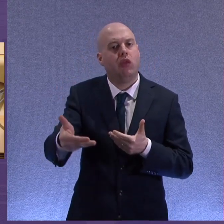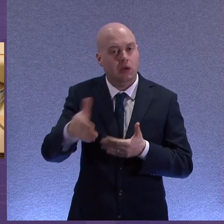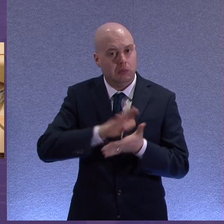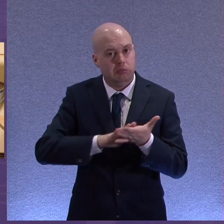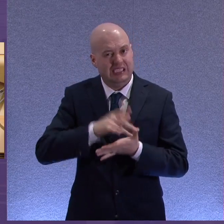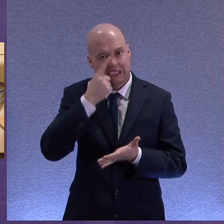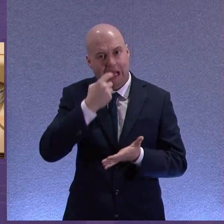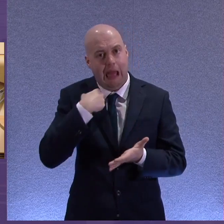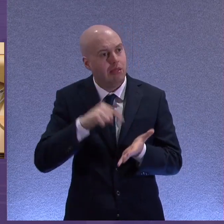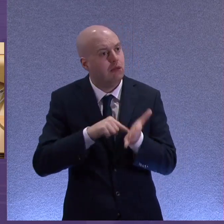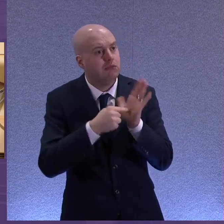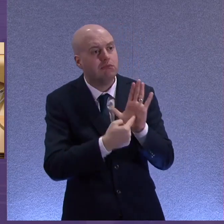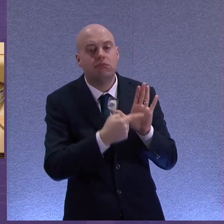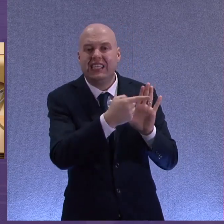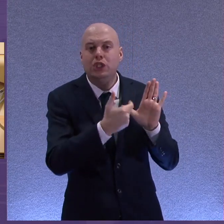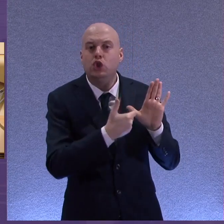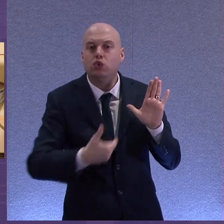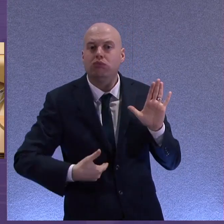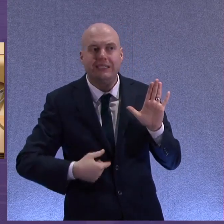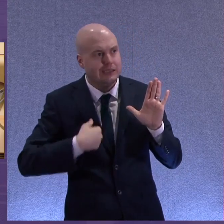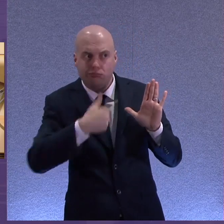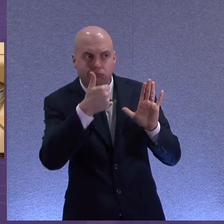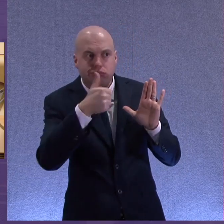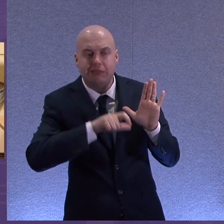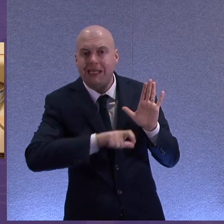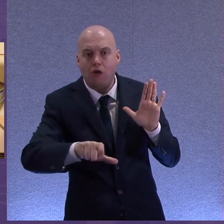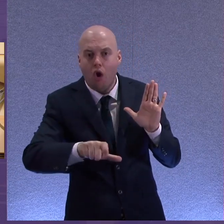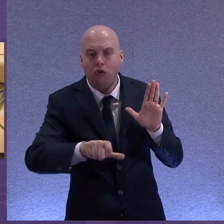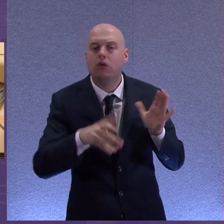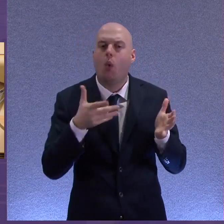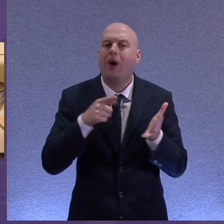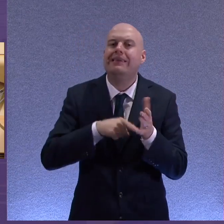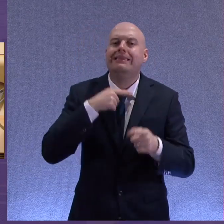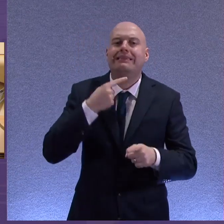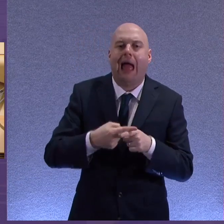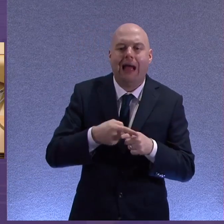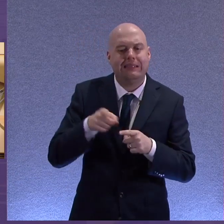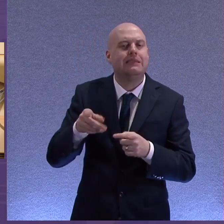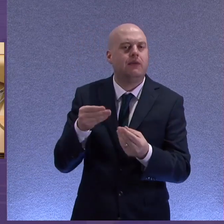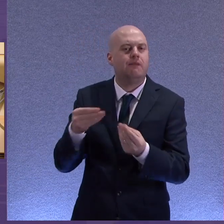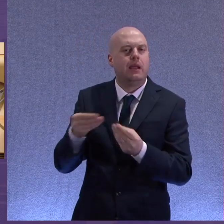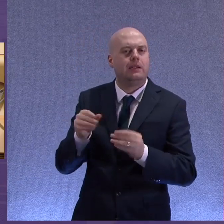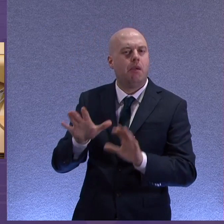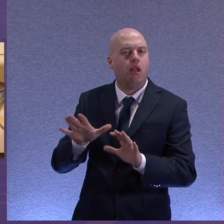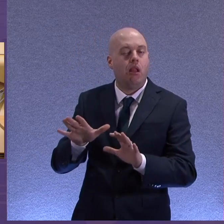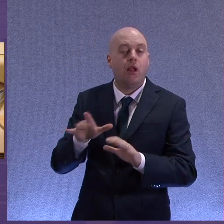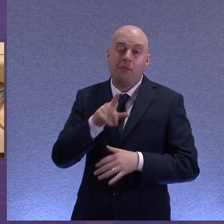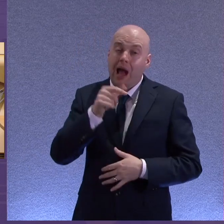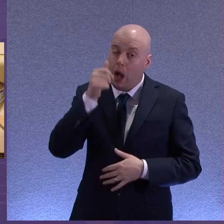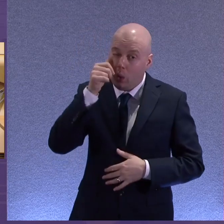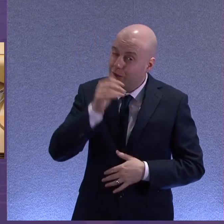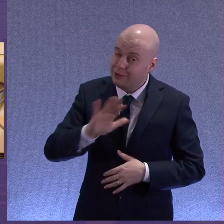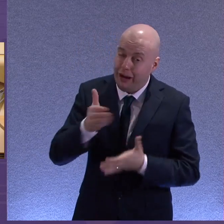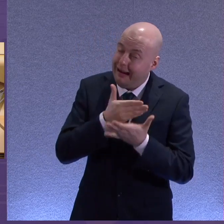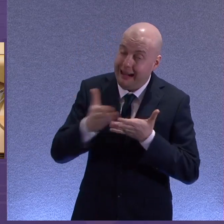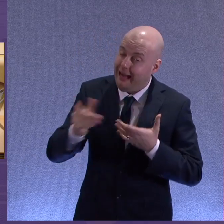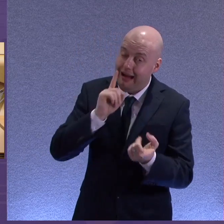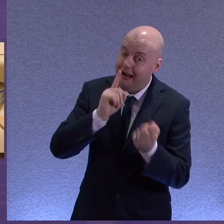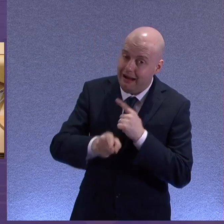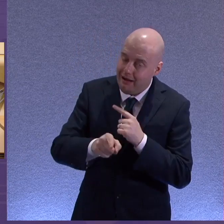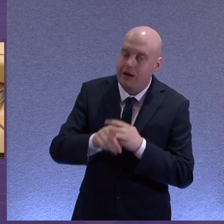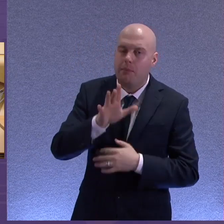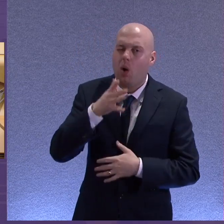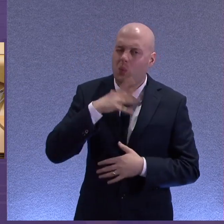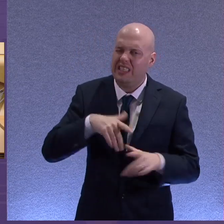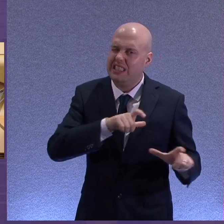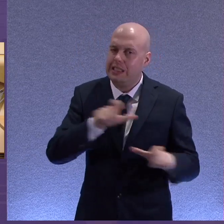their tax disc if necessary also. But I do recognise a specific issue and will continue to press the Department of Transport on the matter to get a